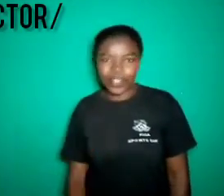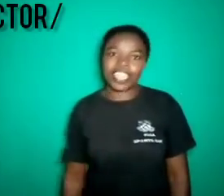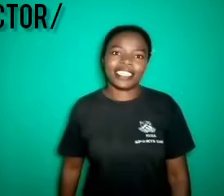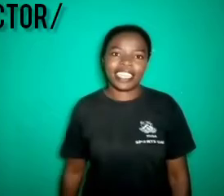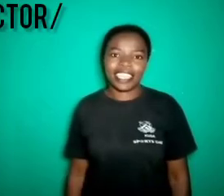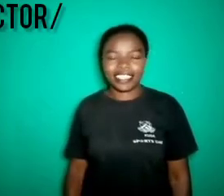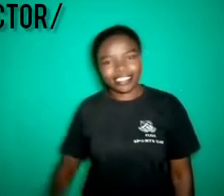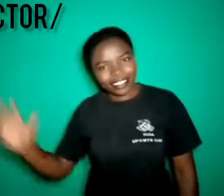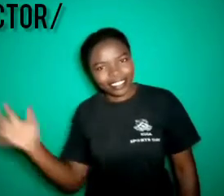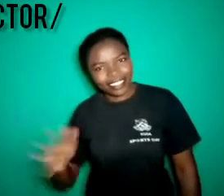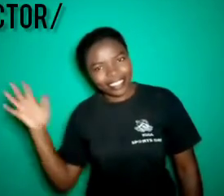Conductor.